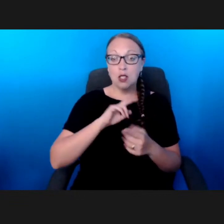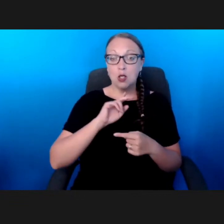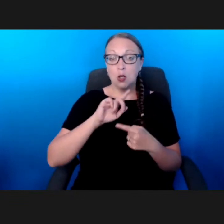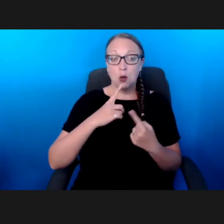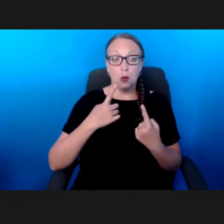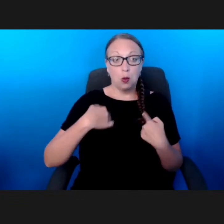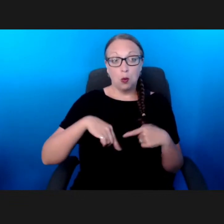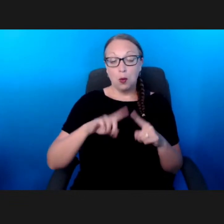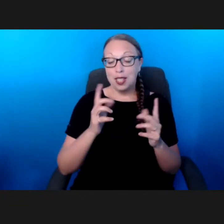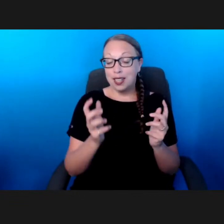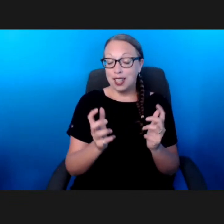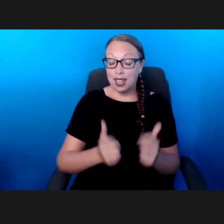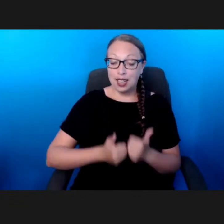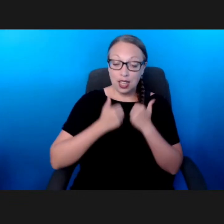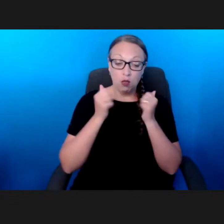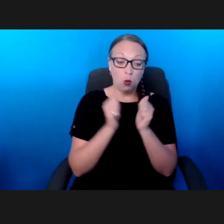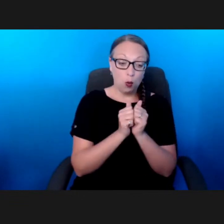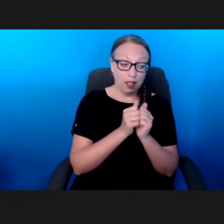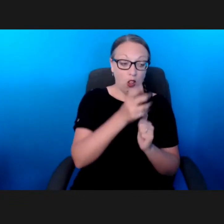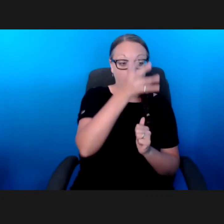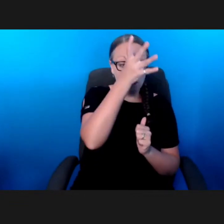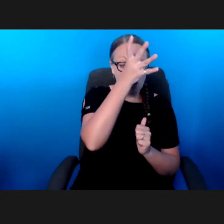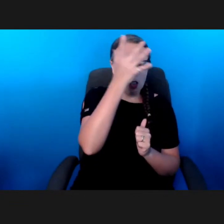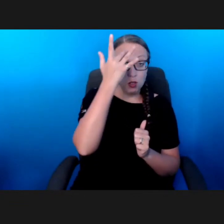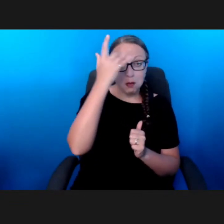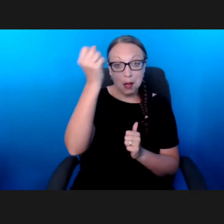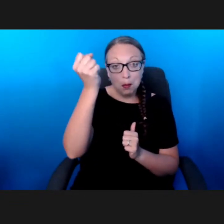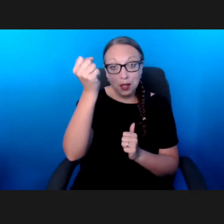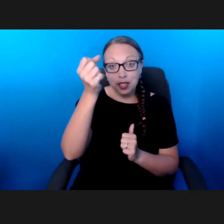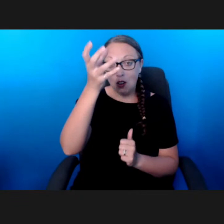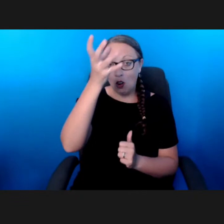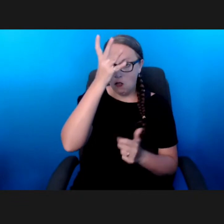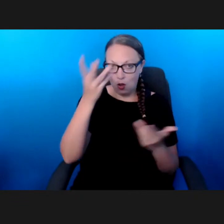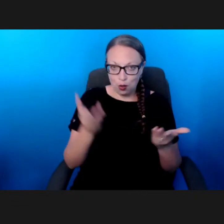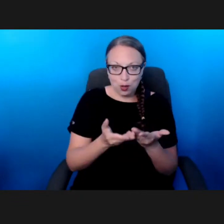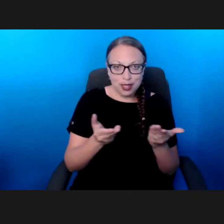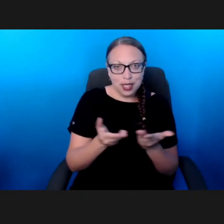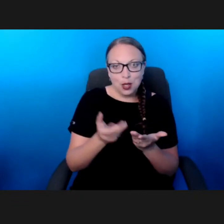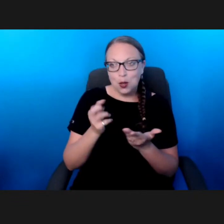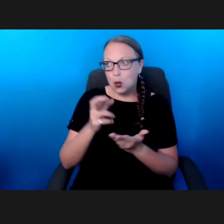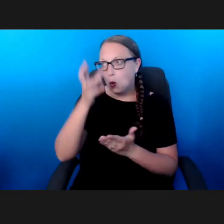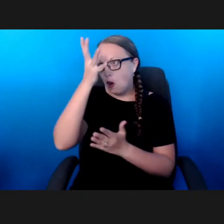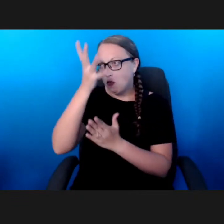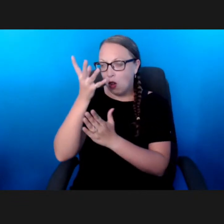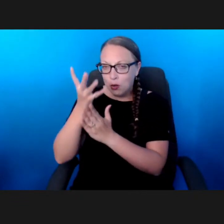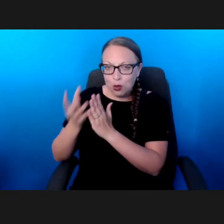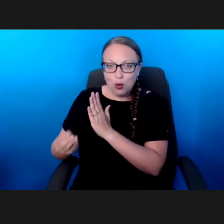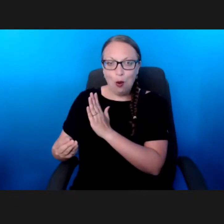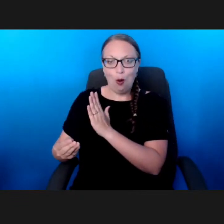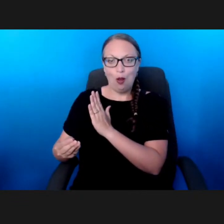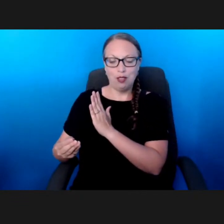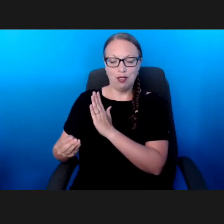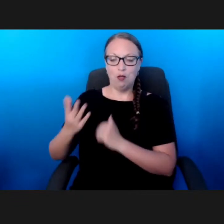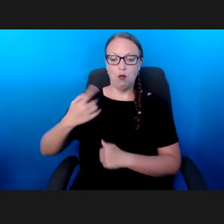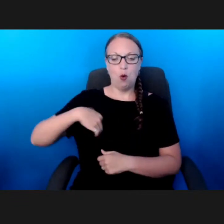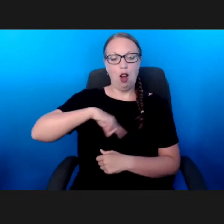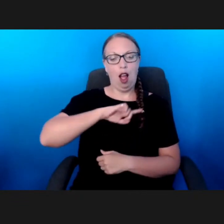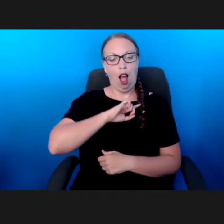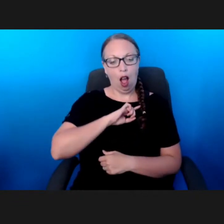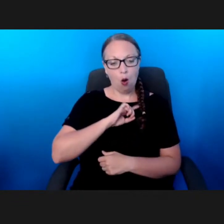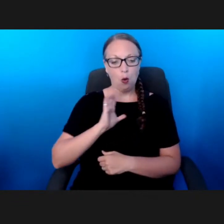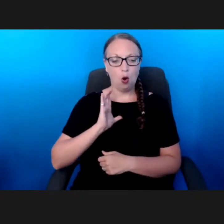or our father's absence, for our own growth, must come to the place of